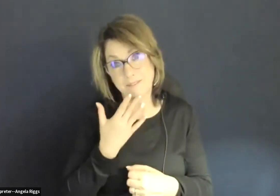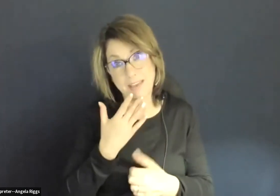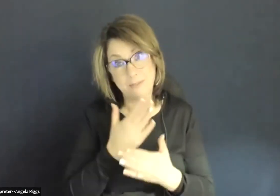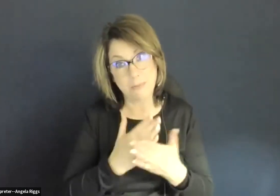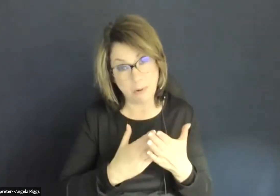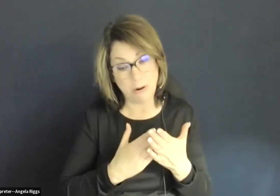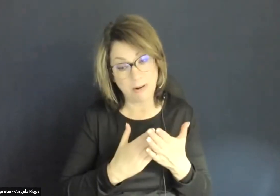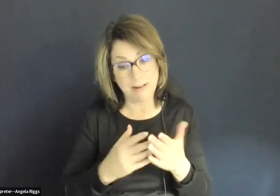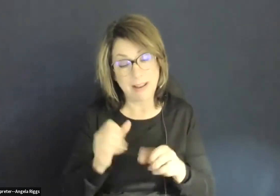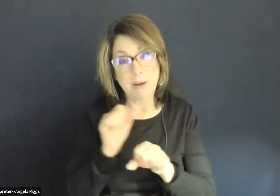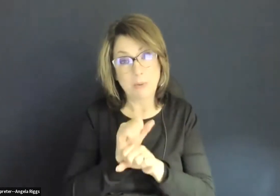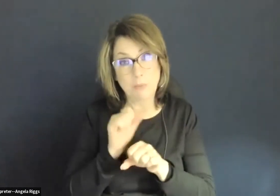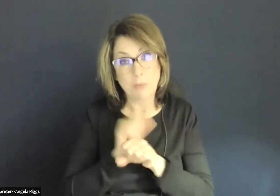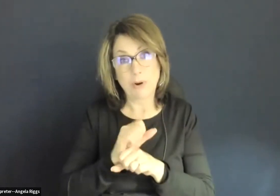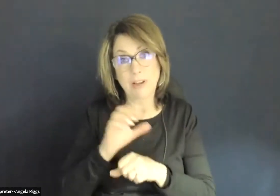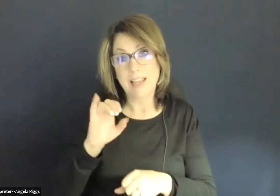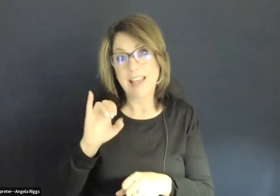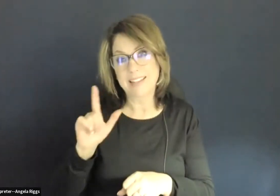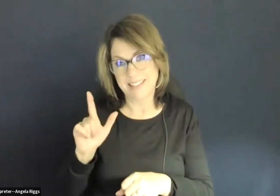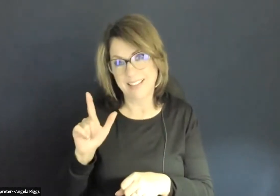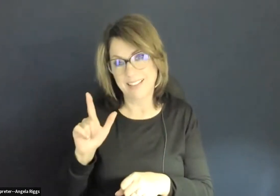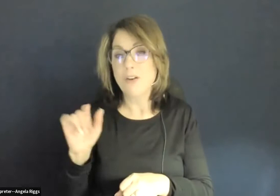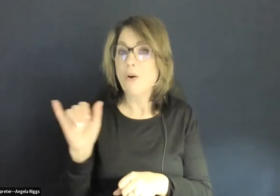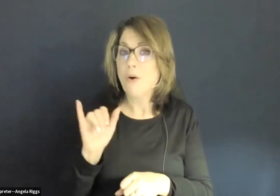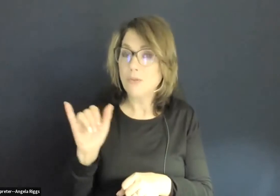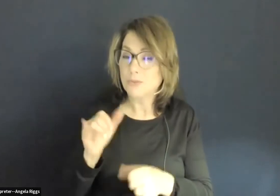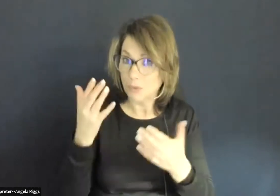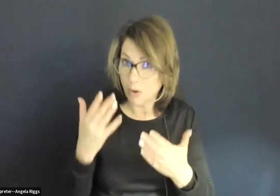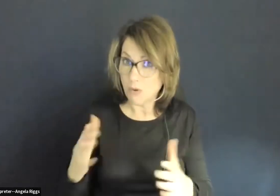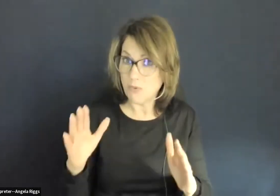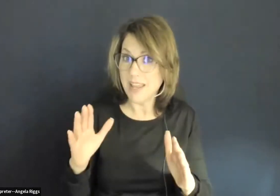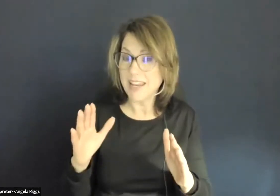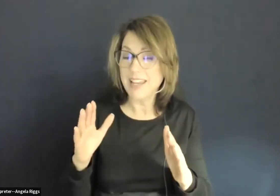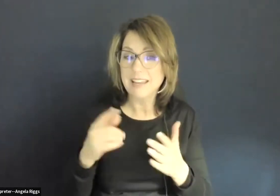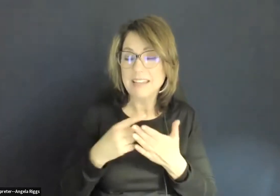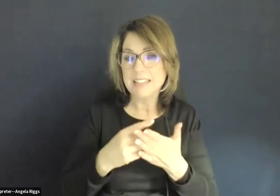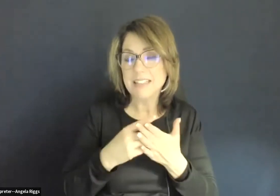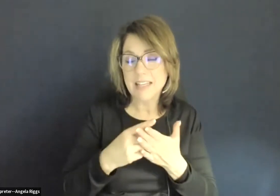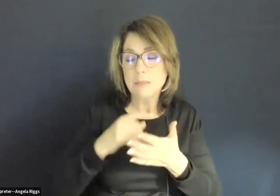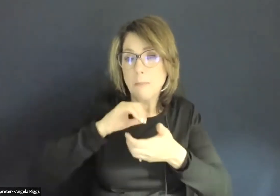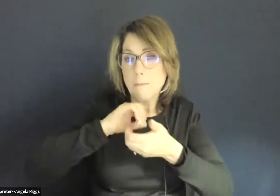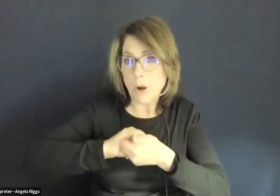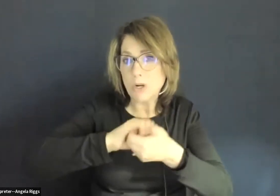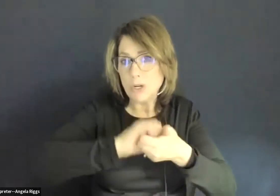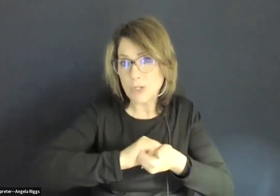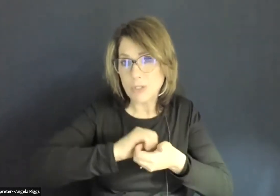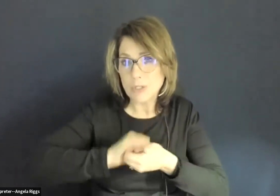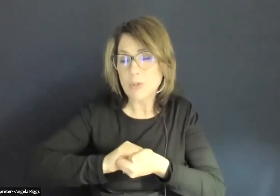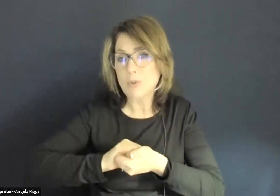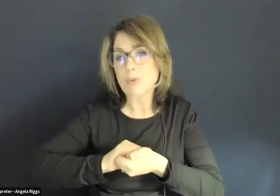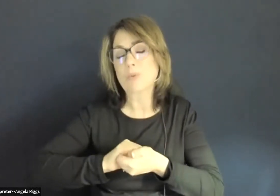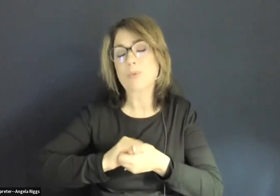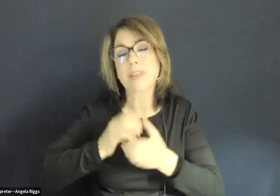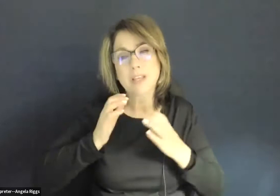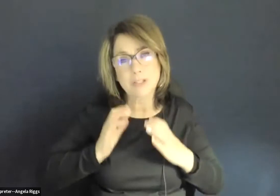at a SIL. And also what was already said about being partnered up with consumers